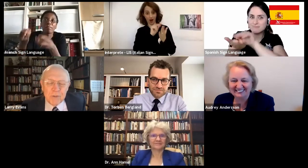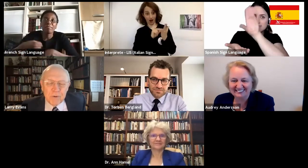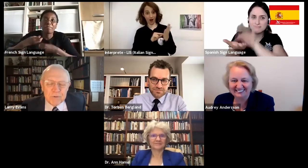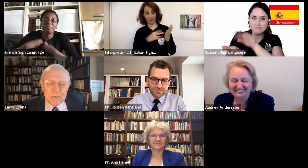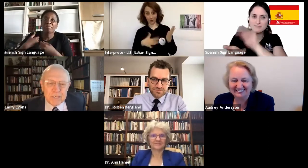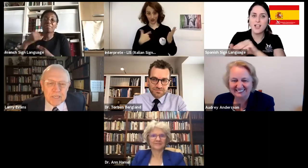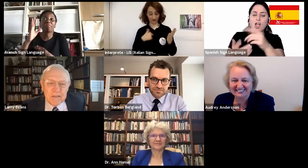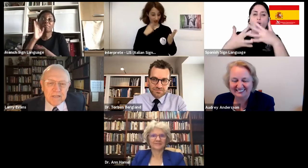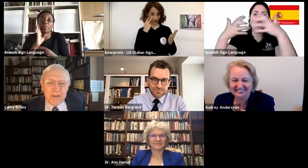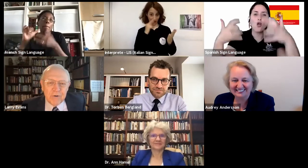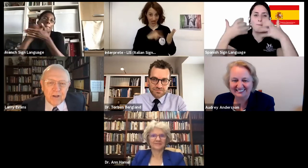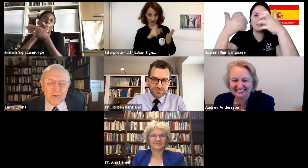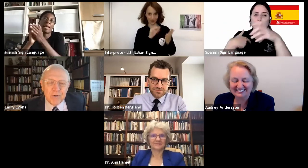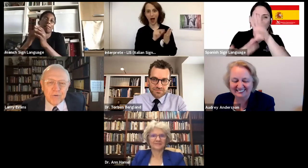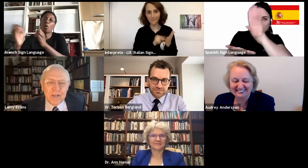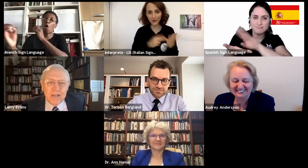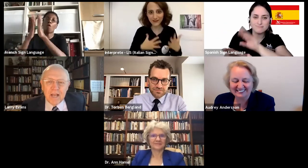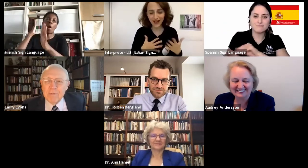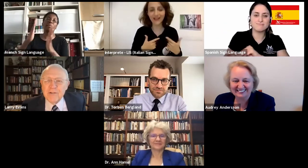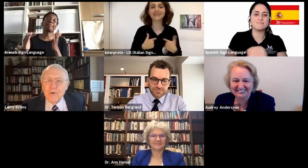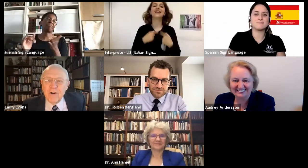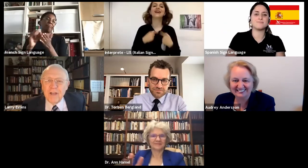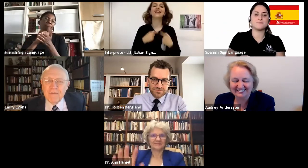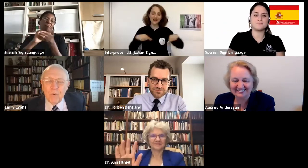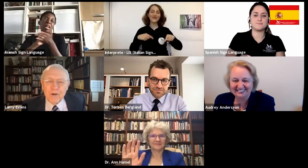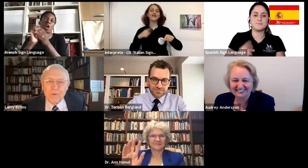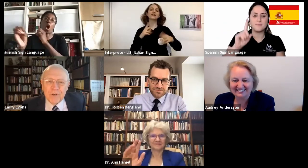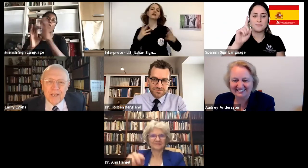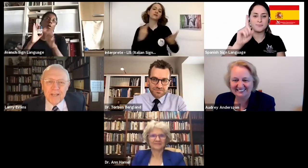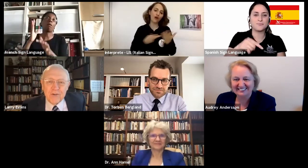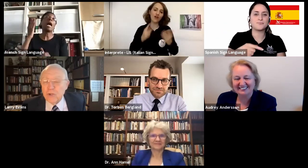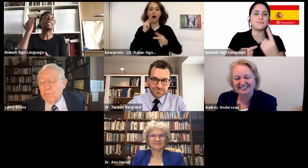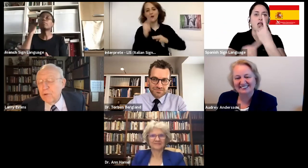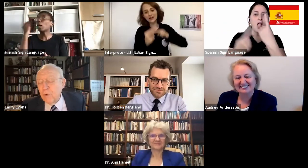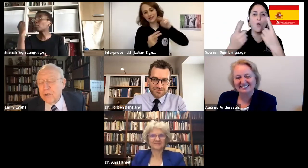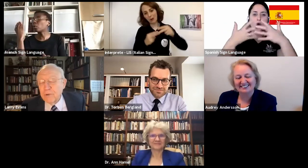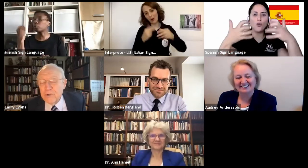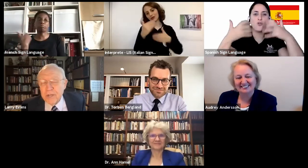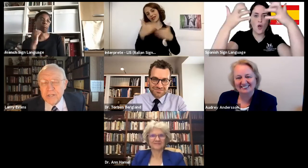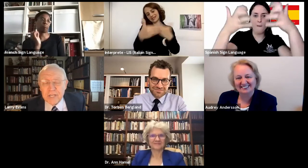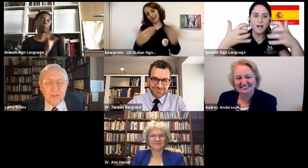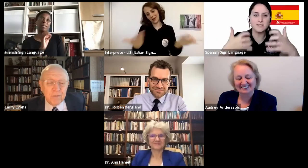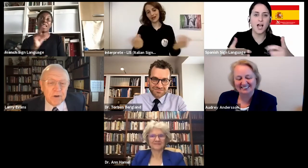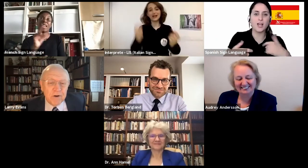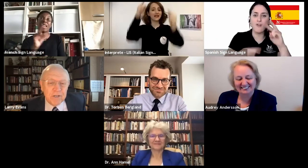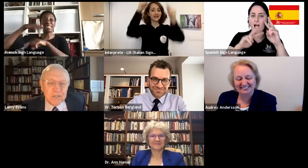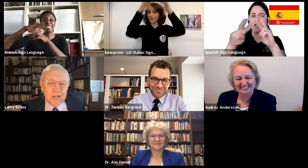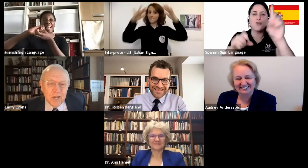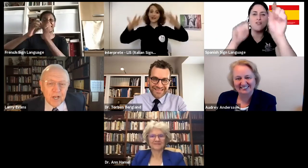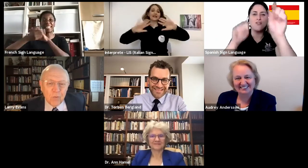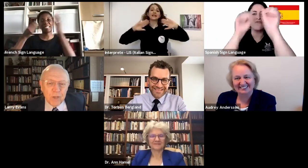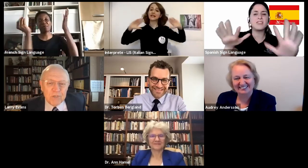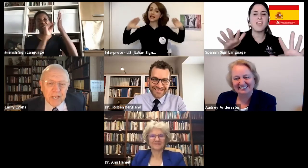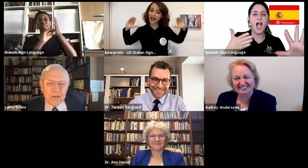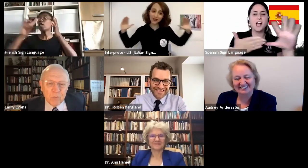post some of those later on, too. God bless you all. Have a wonderful day. You're welcome to join us at the Americas